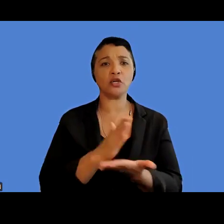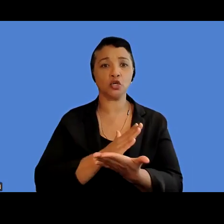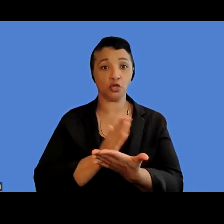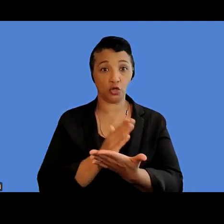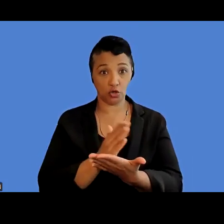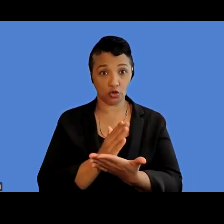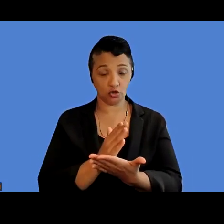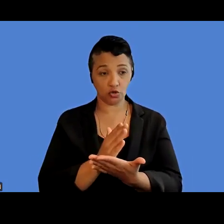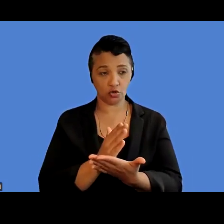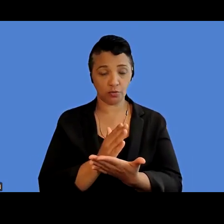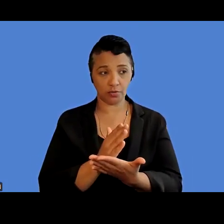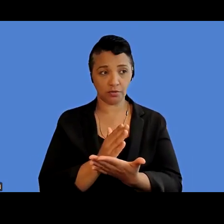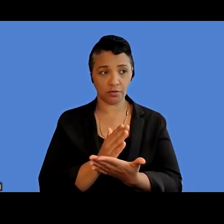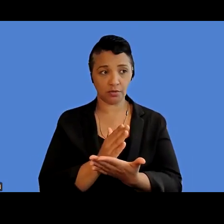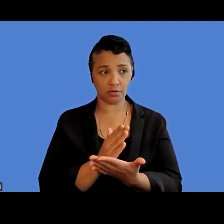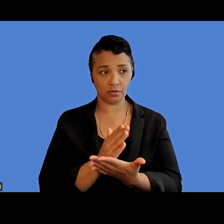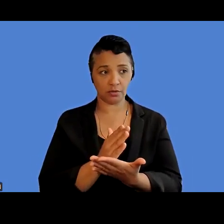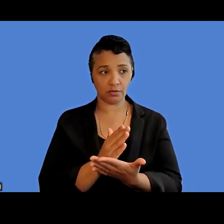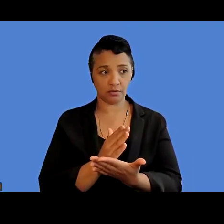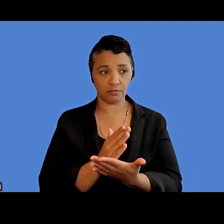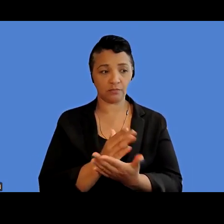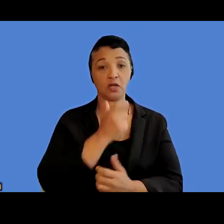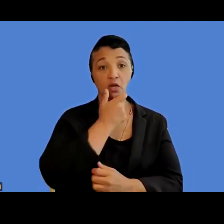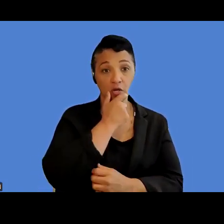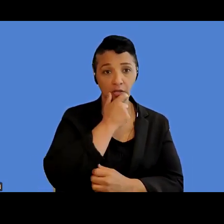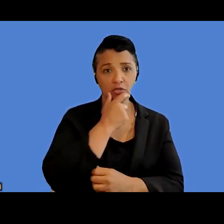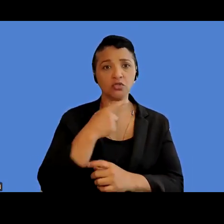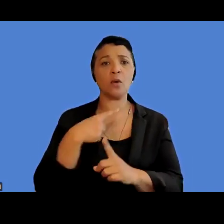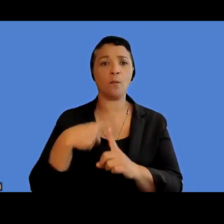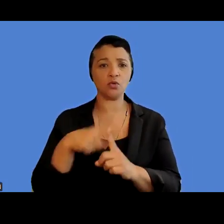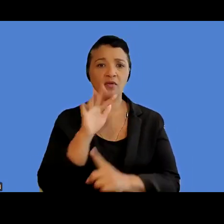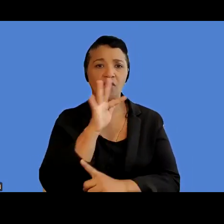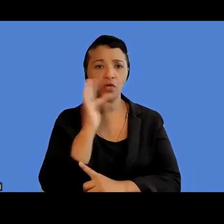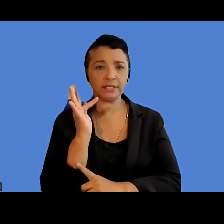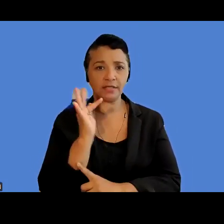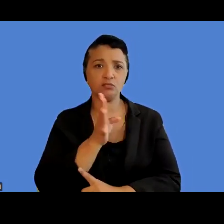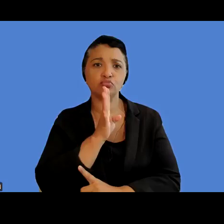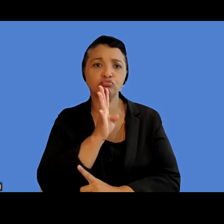in a language sign, in English and French, and I would like to know